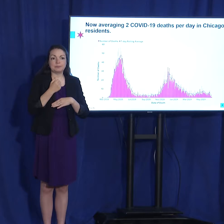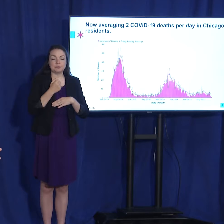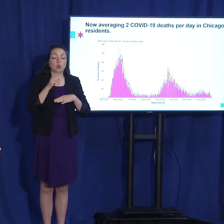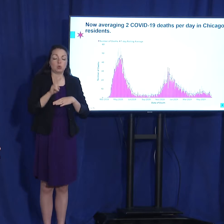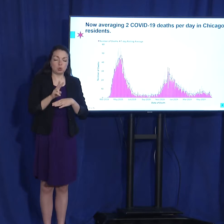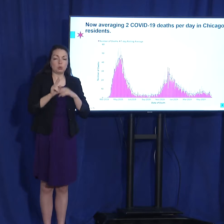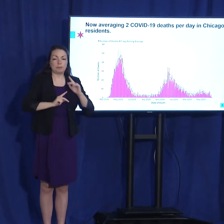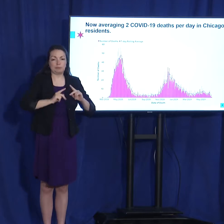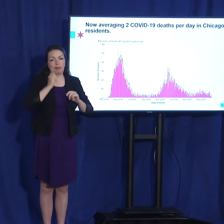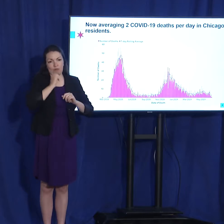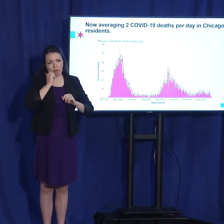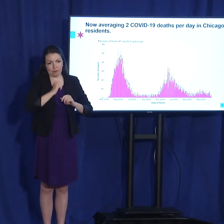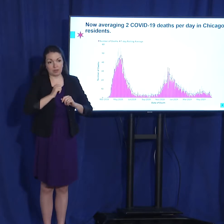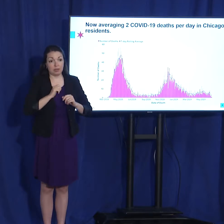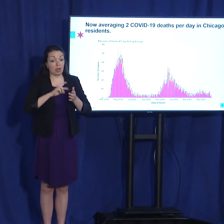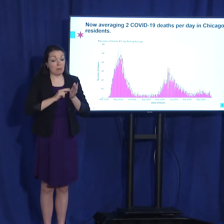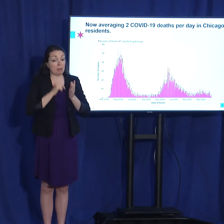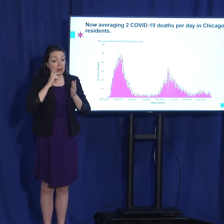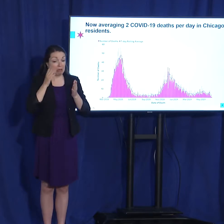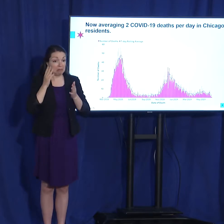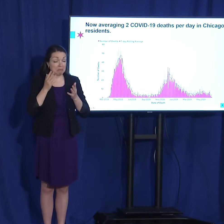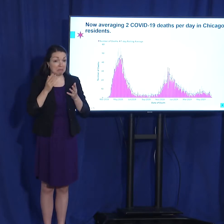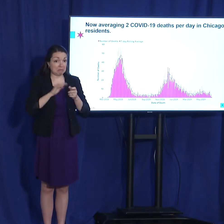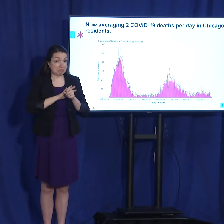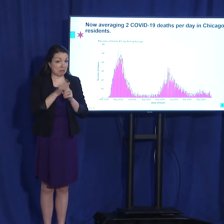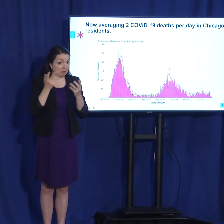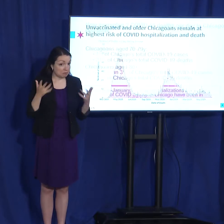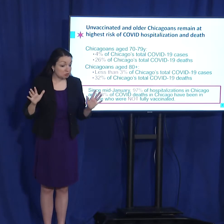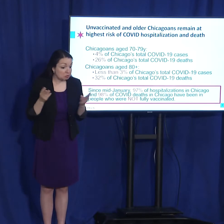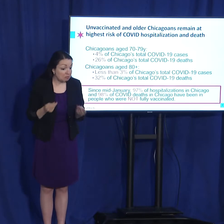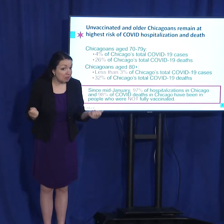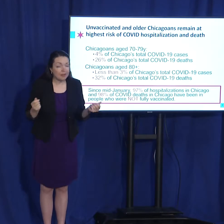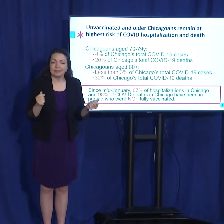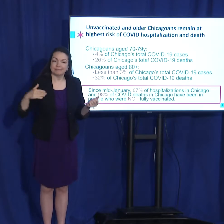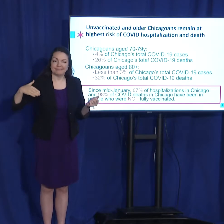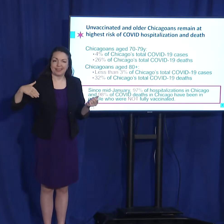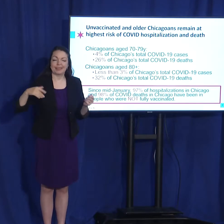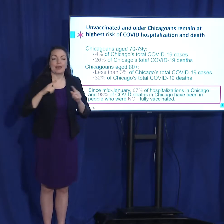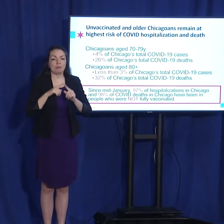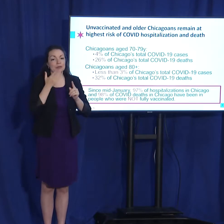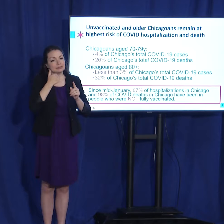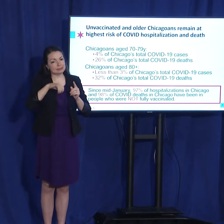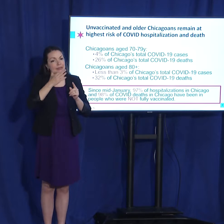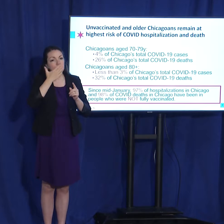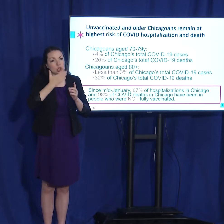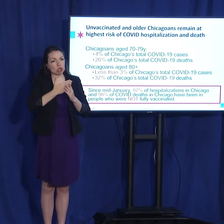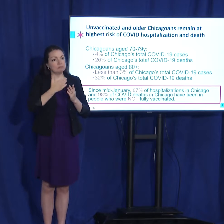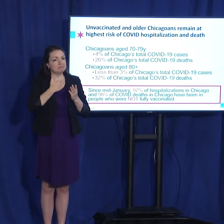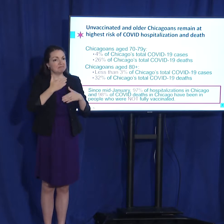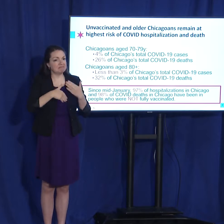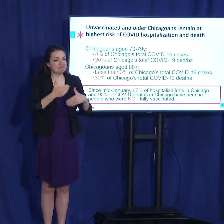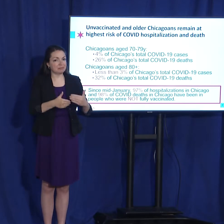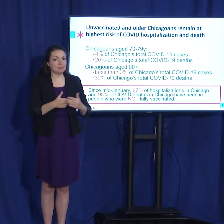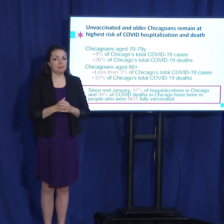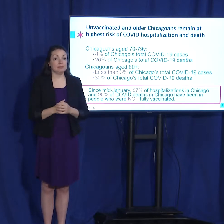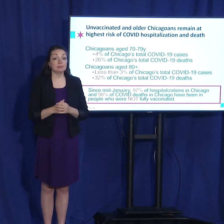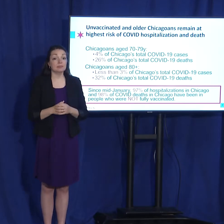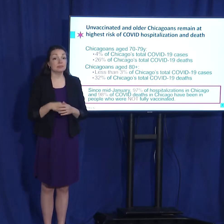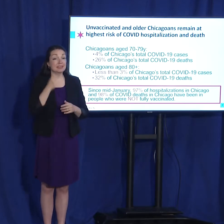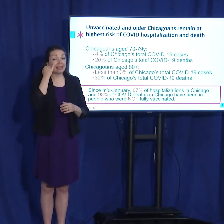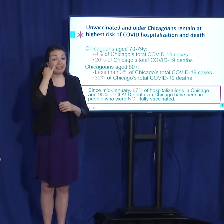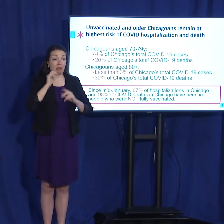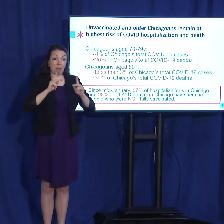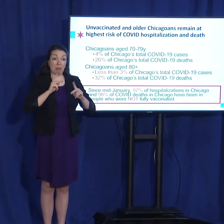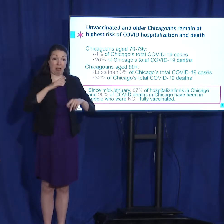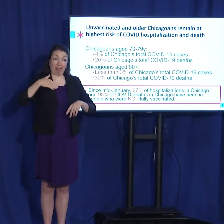we're not done here, but definitely making really good progress. I do want to highlight, though, that